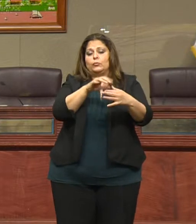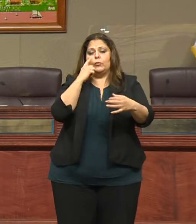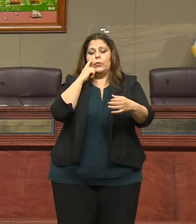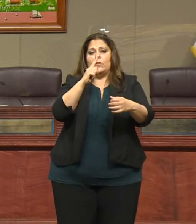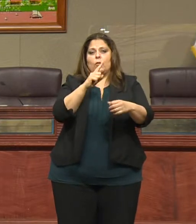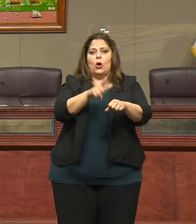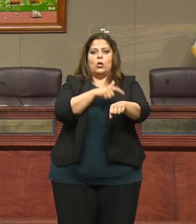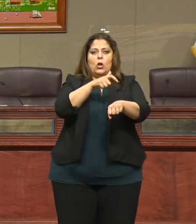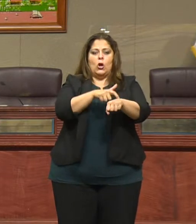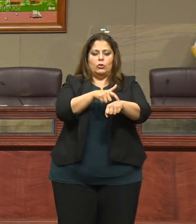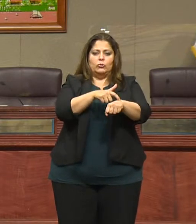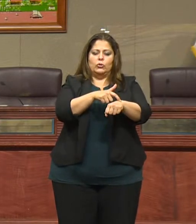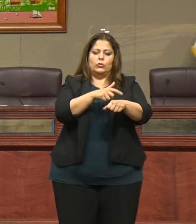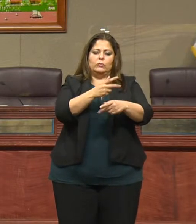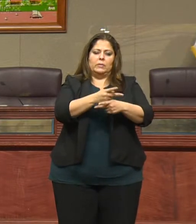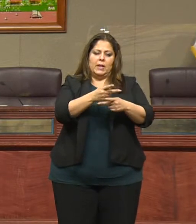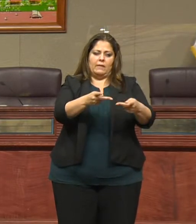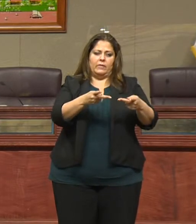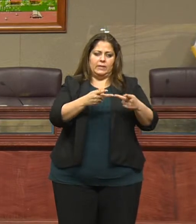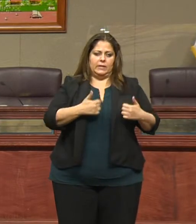address.